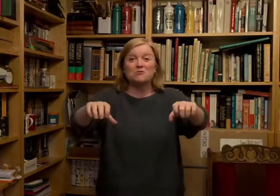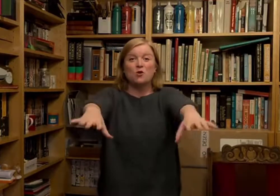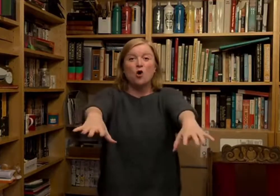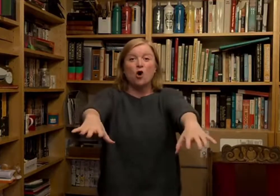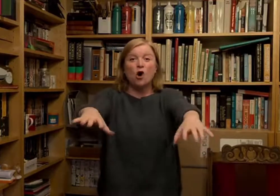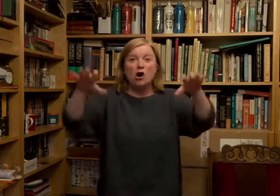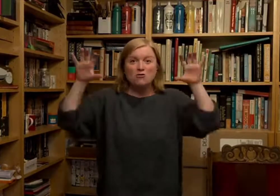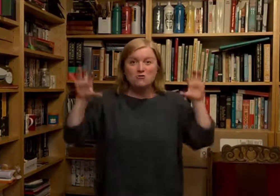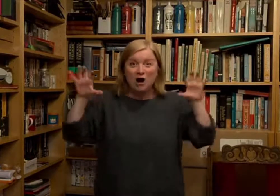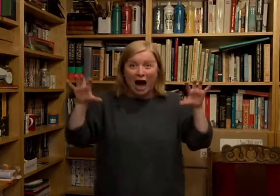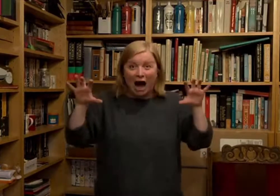roar.